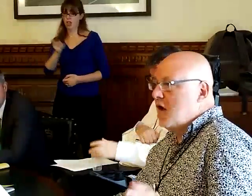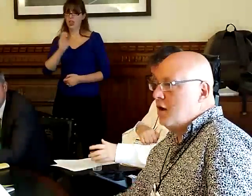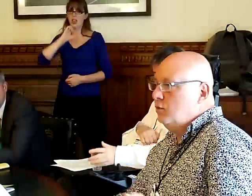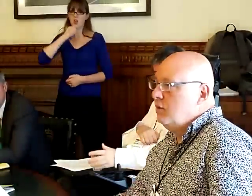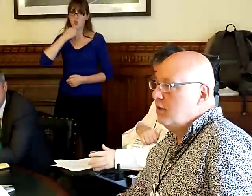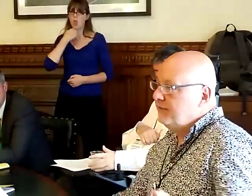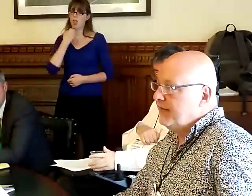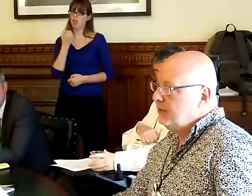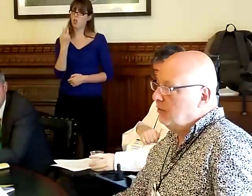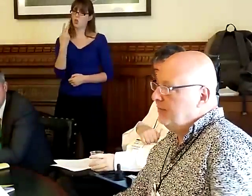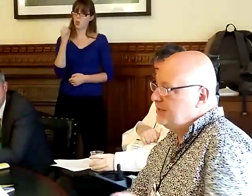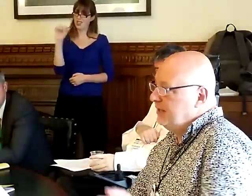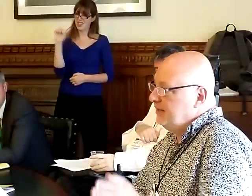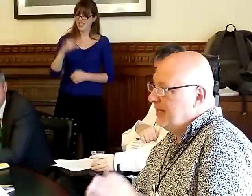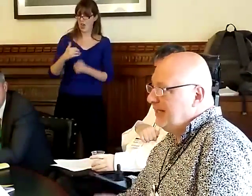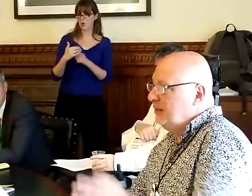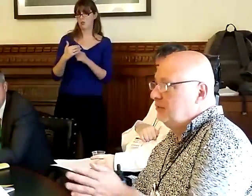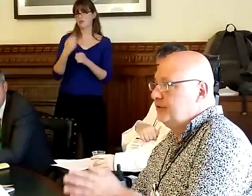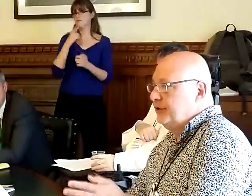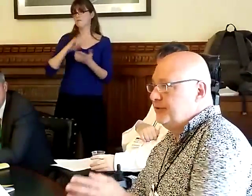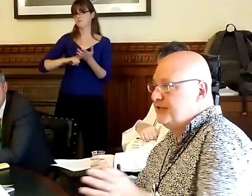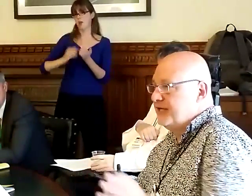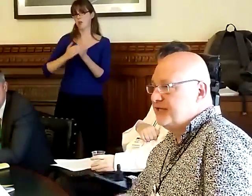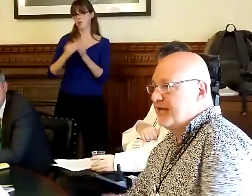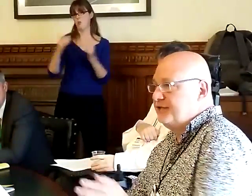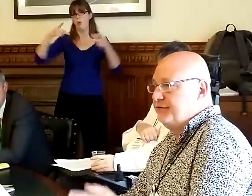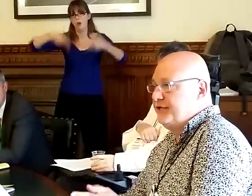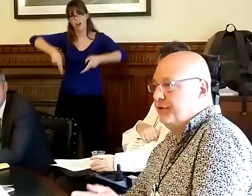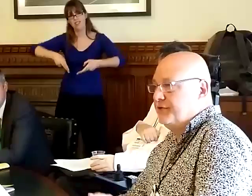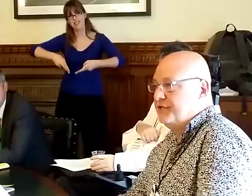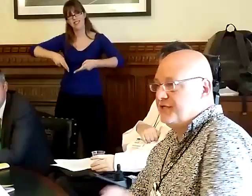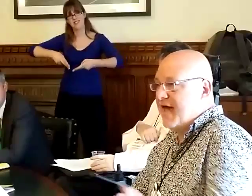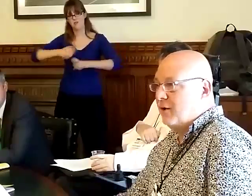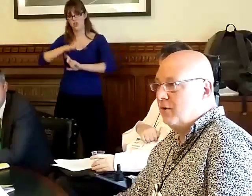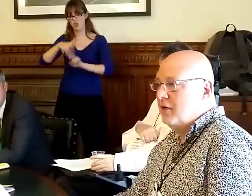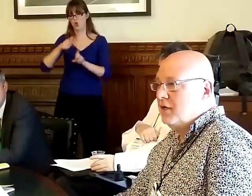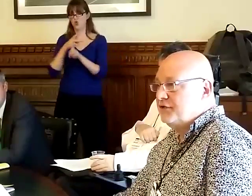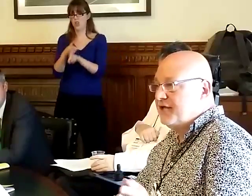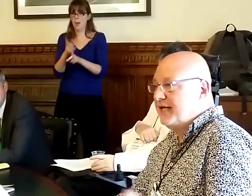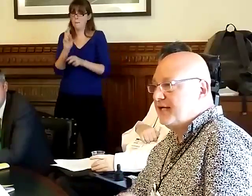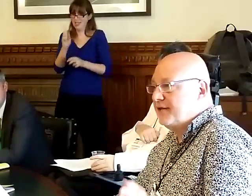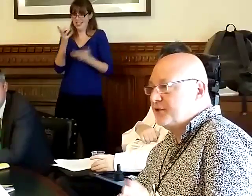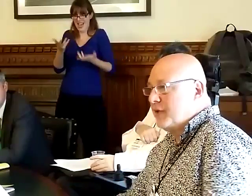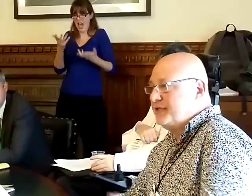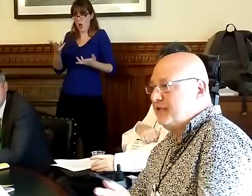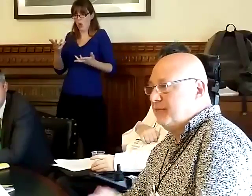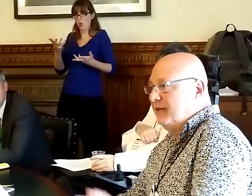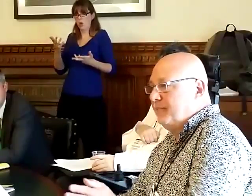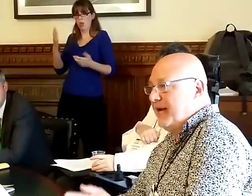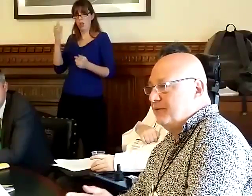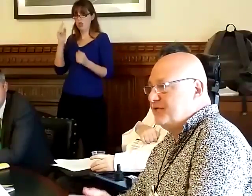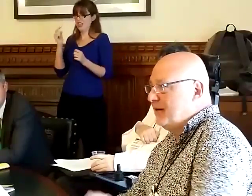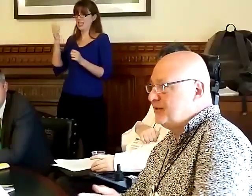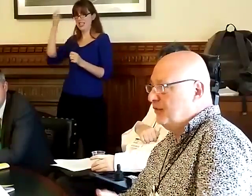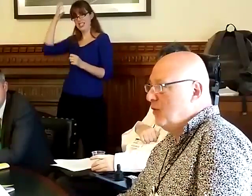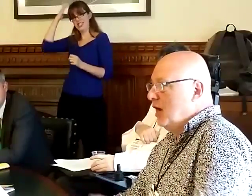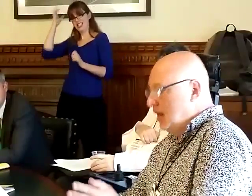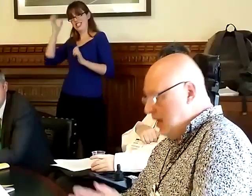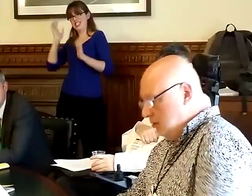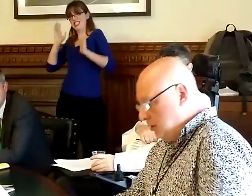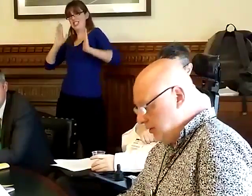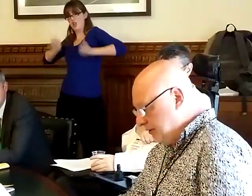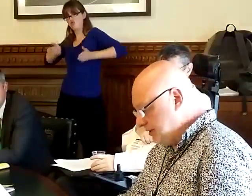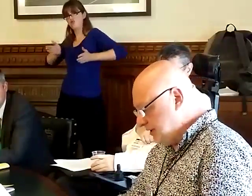we know that they're not meeting their legal duties, their statutory duties now. To take another £20 million out